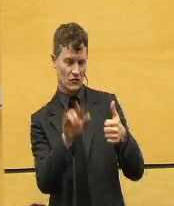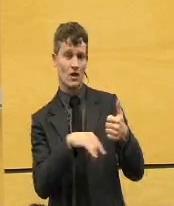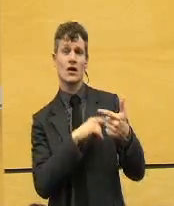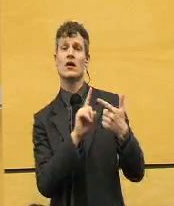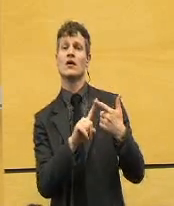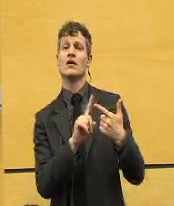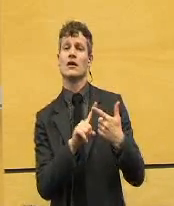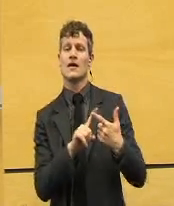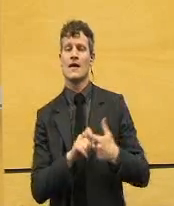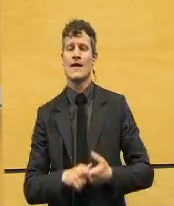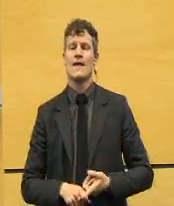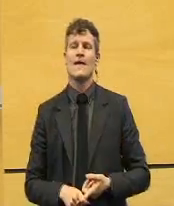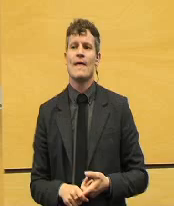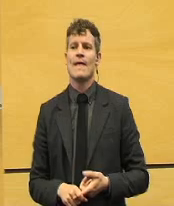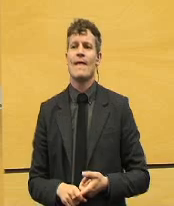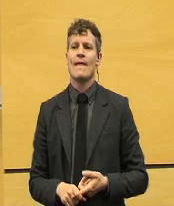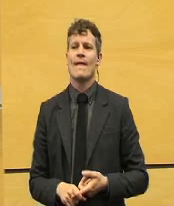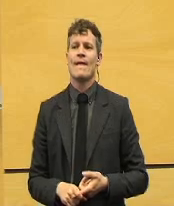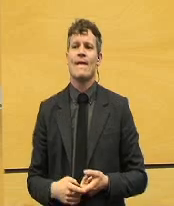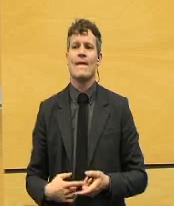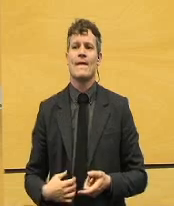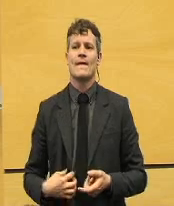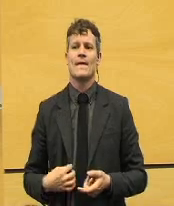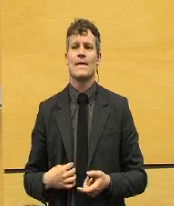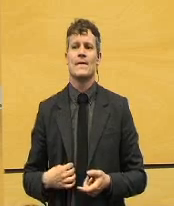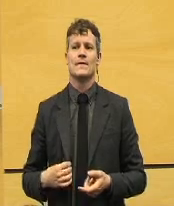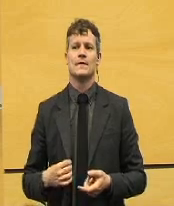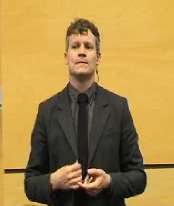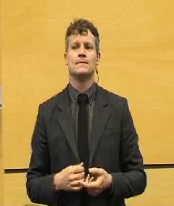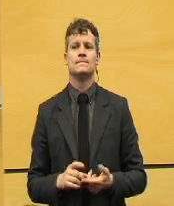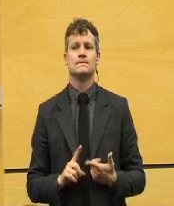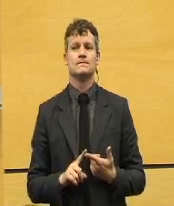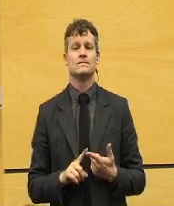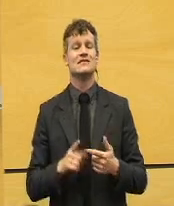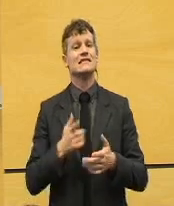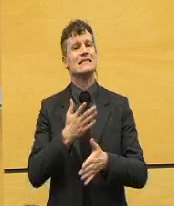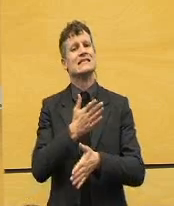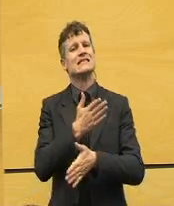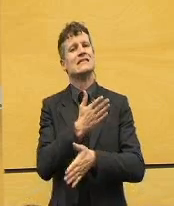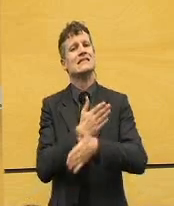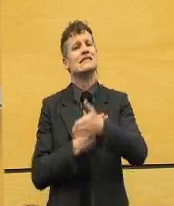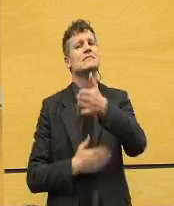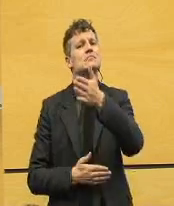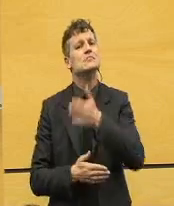yes, and the second is that disability really is a